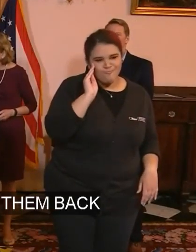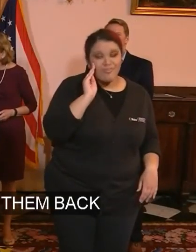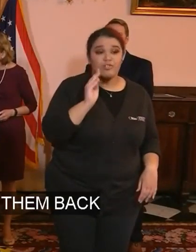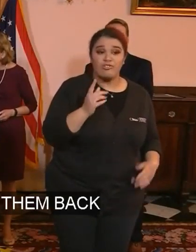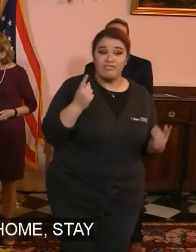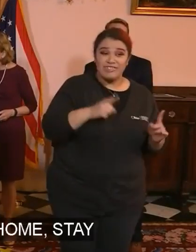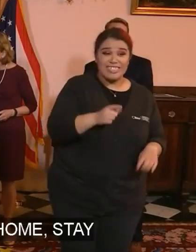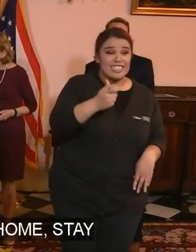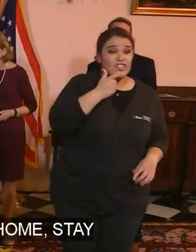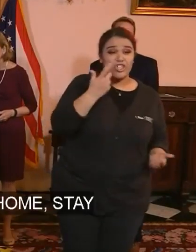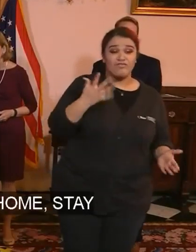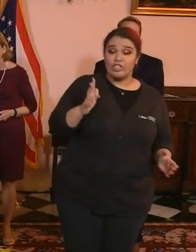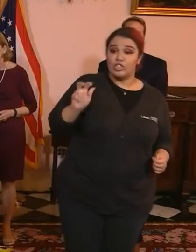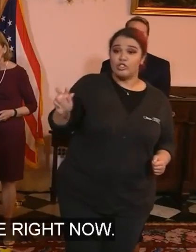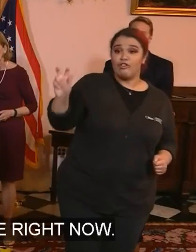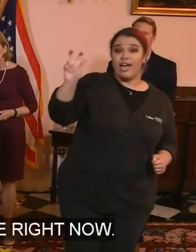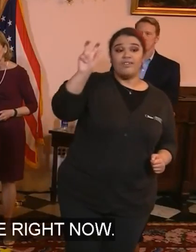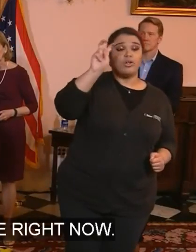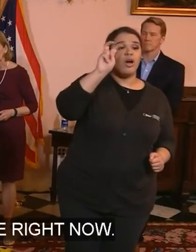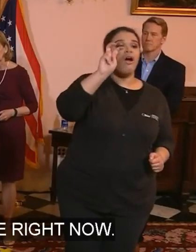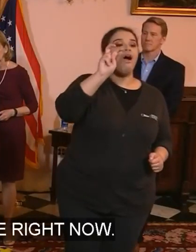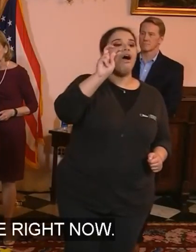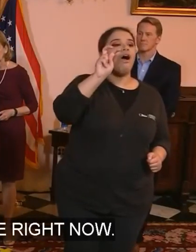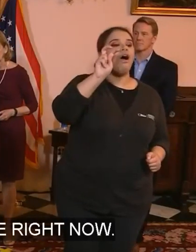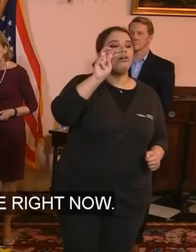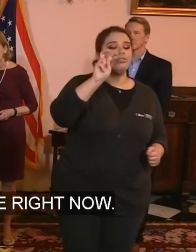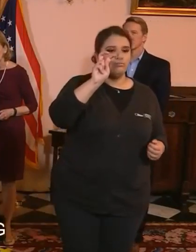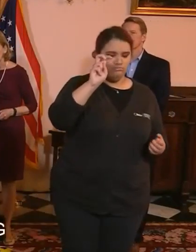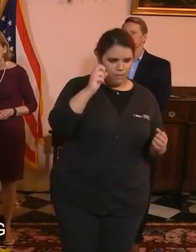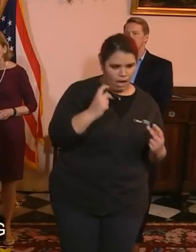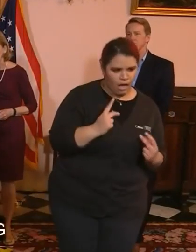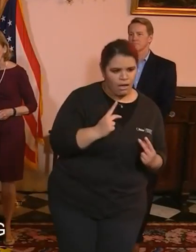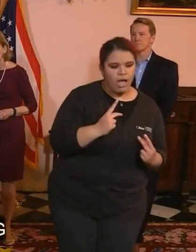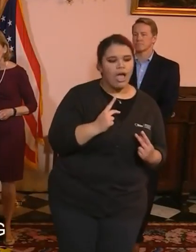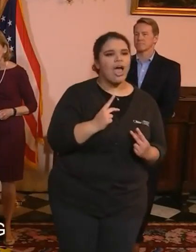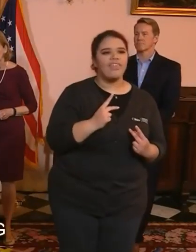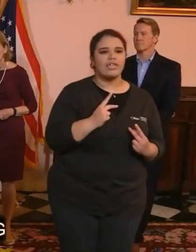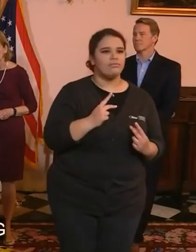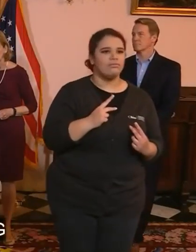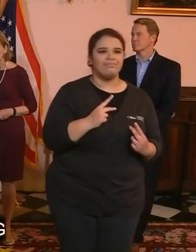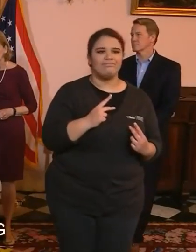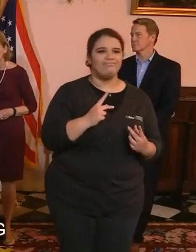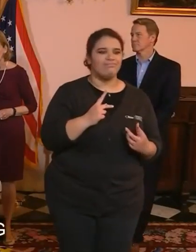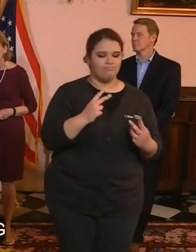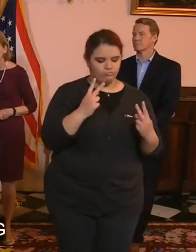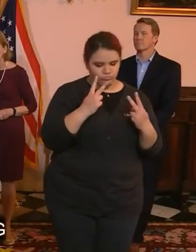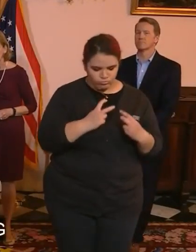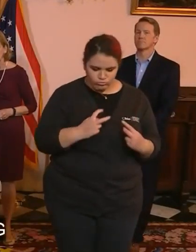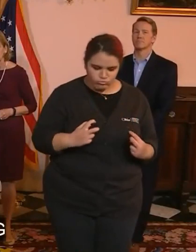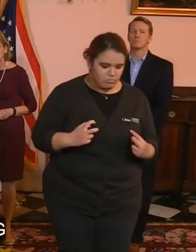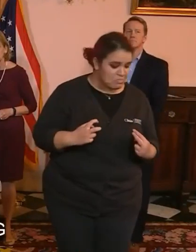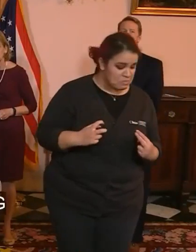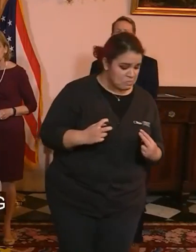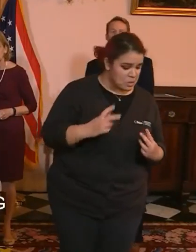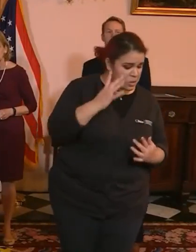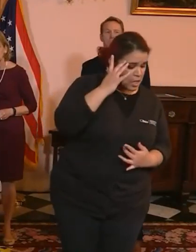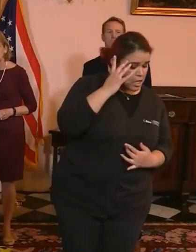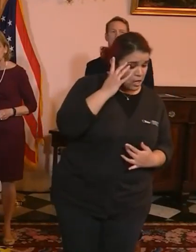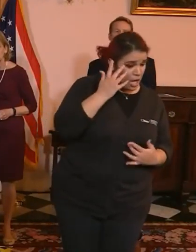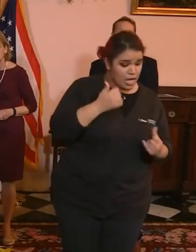be doing what we are all doing, and you'll be watching for signs of illness as well. All right. Adrienne